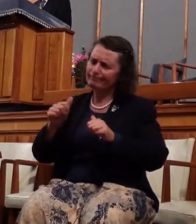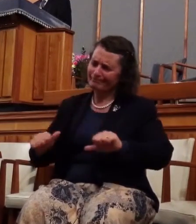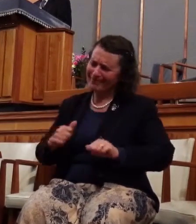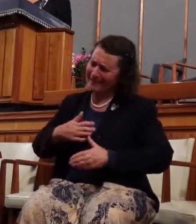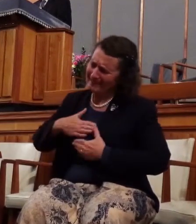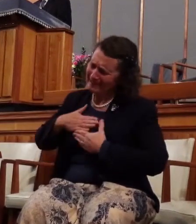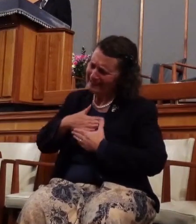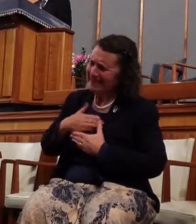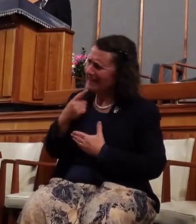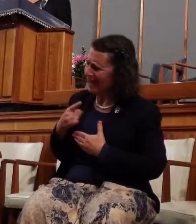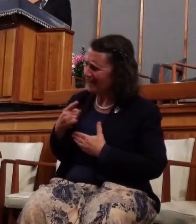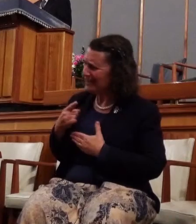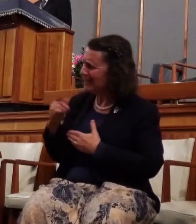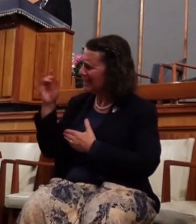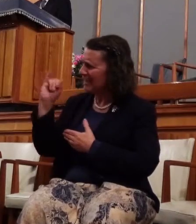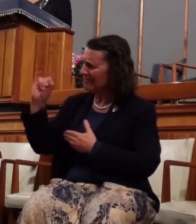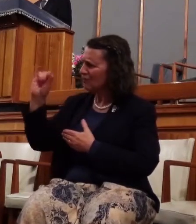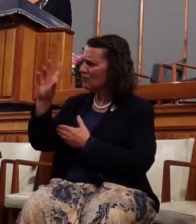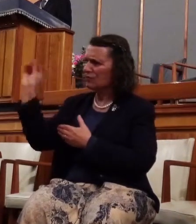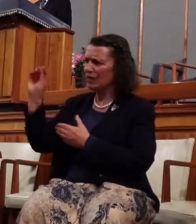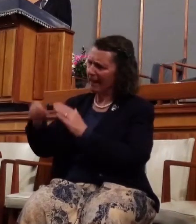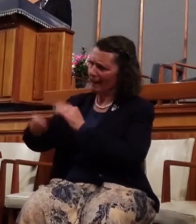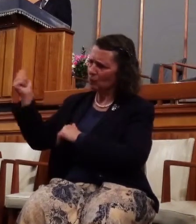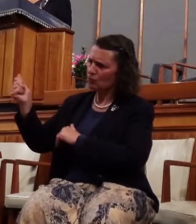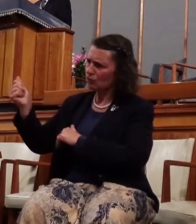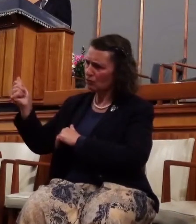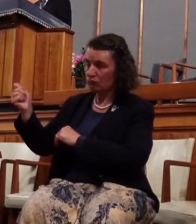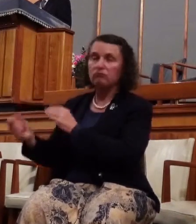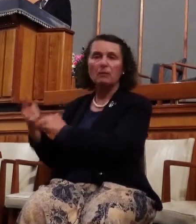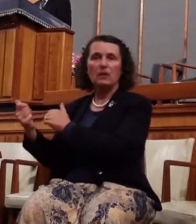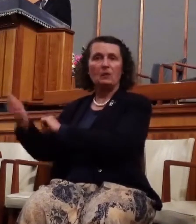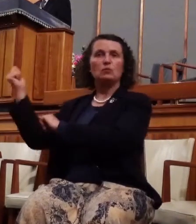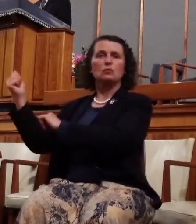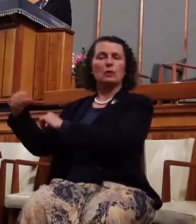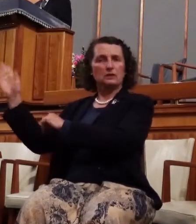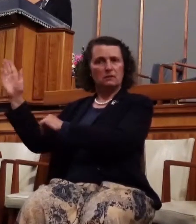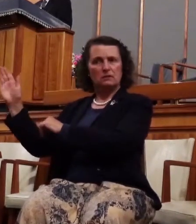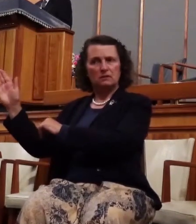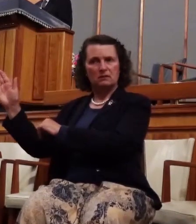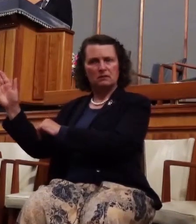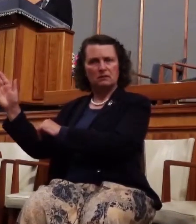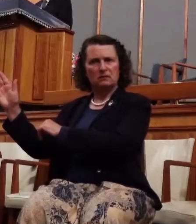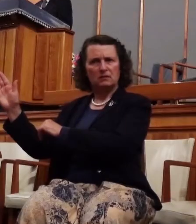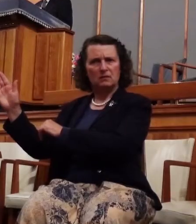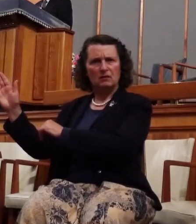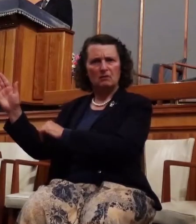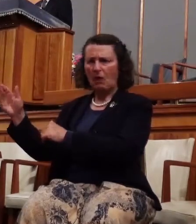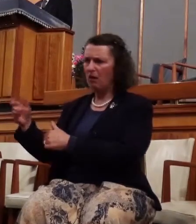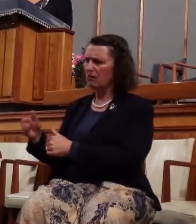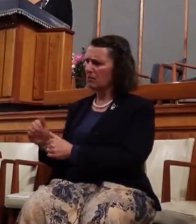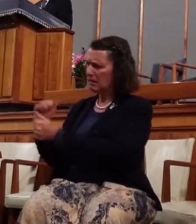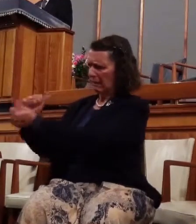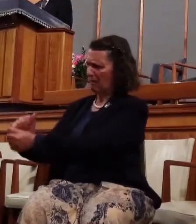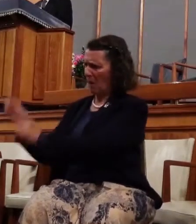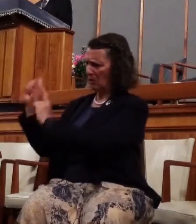And he came out the same hour. And when her masters saw that the hope of their gains was gone,